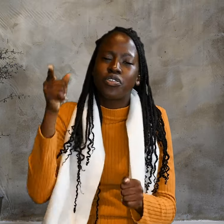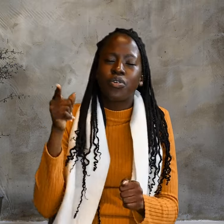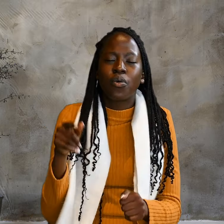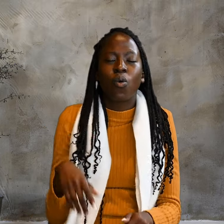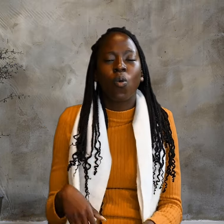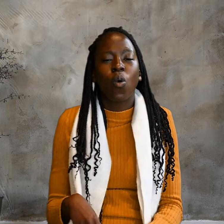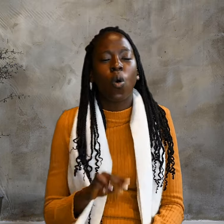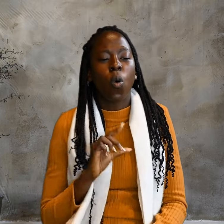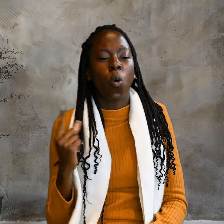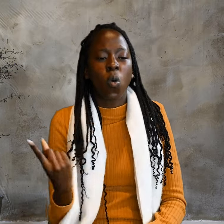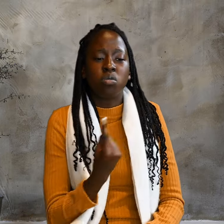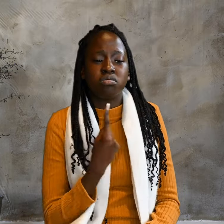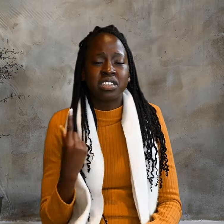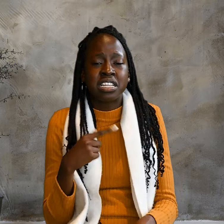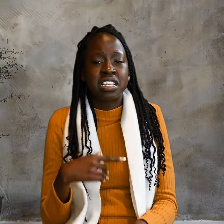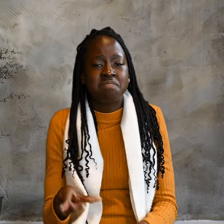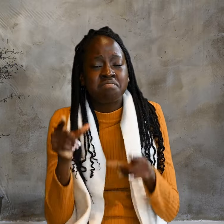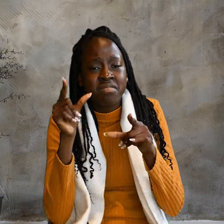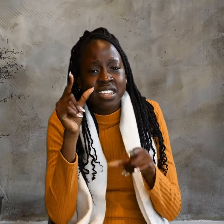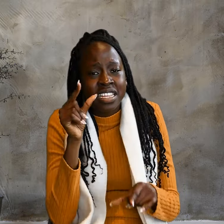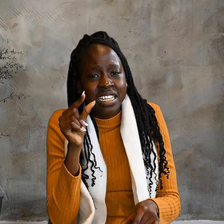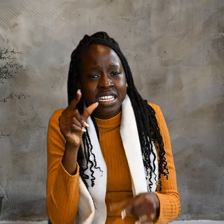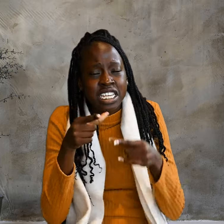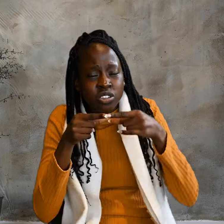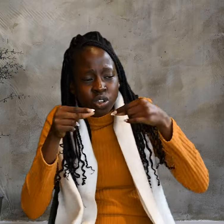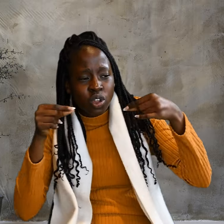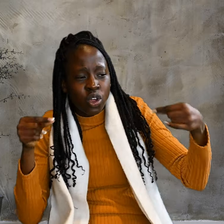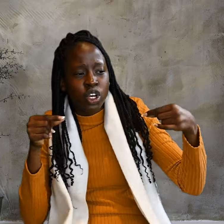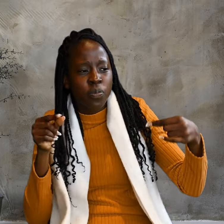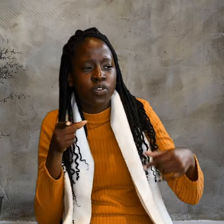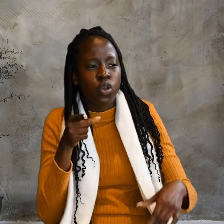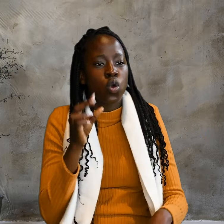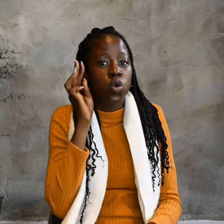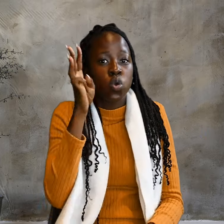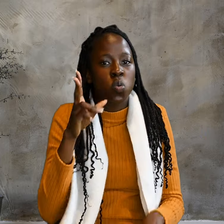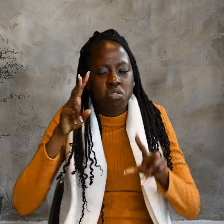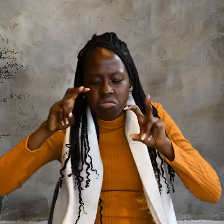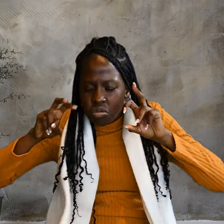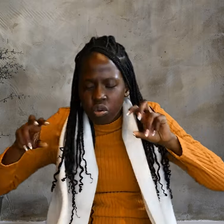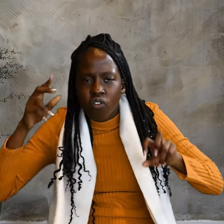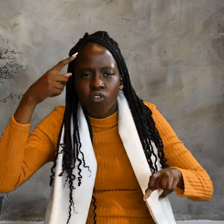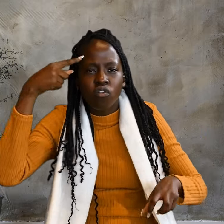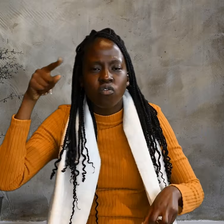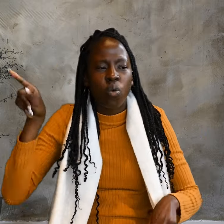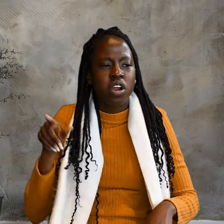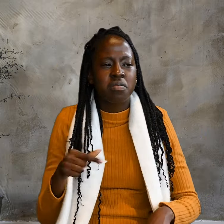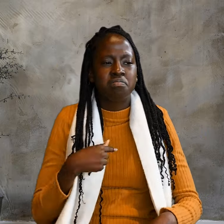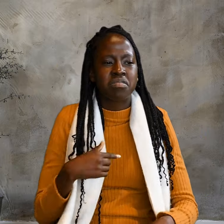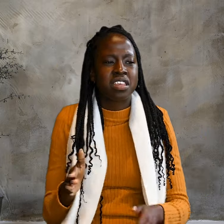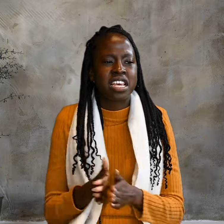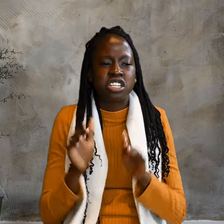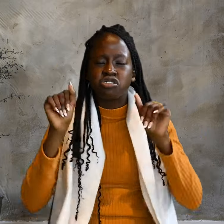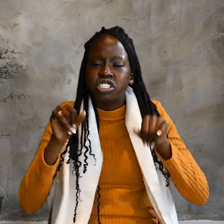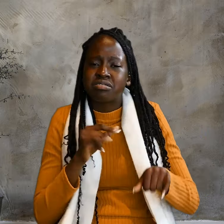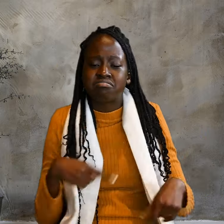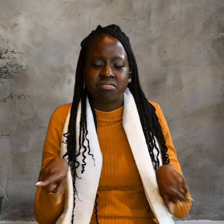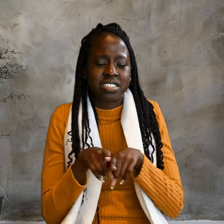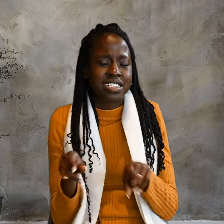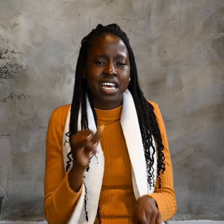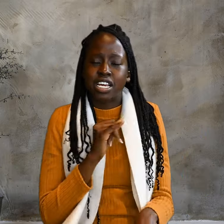only a little longer. You will look for me, and just as I told the Jews, so I tell